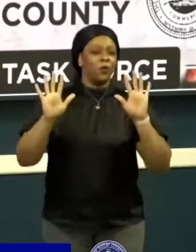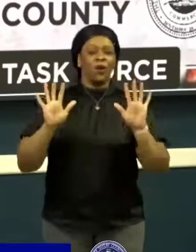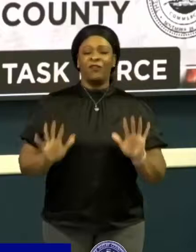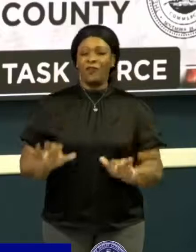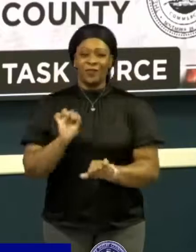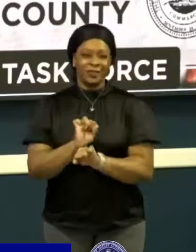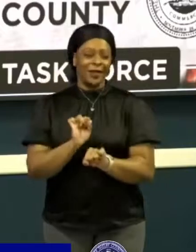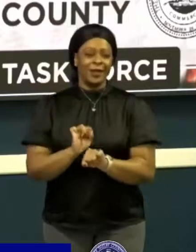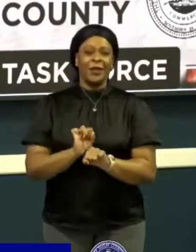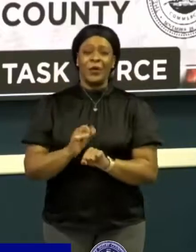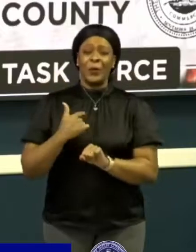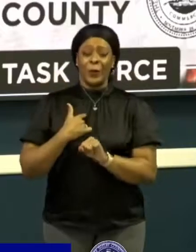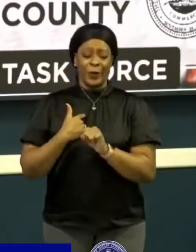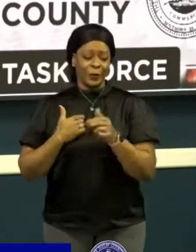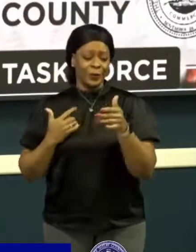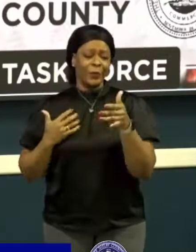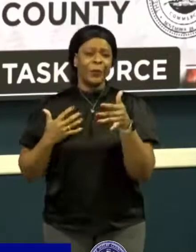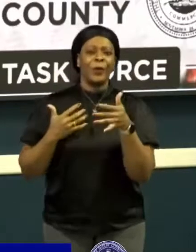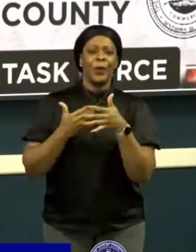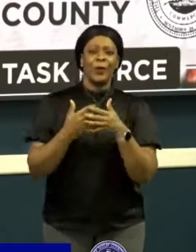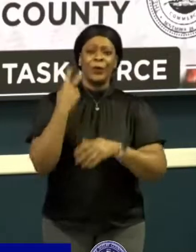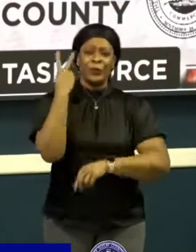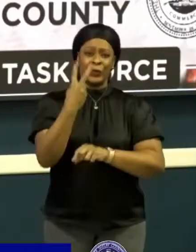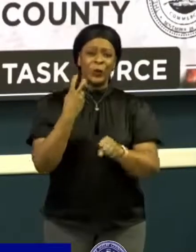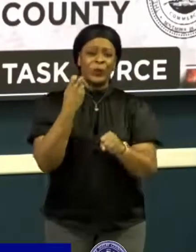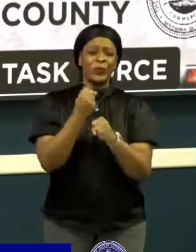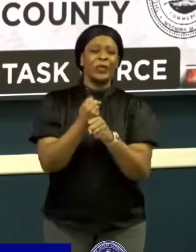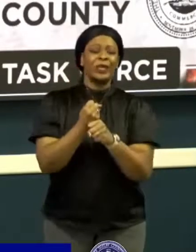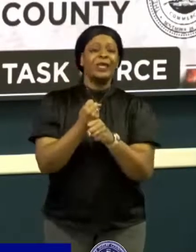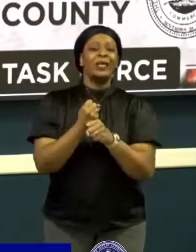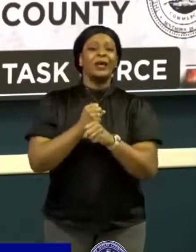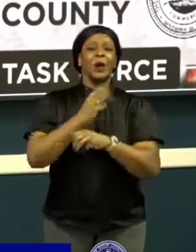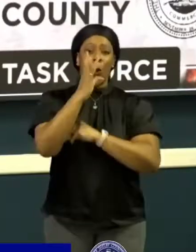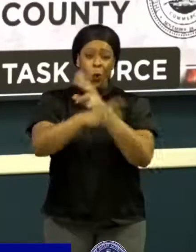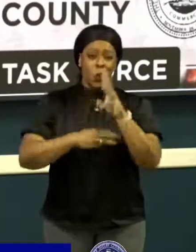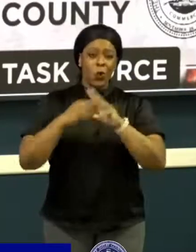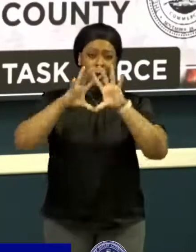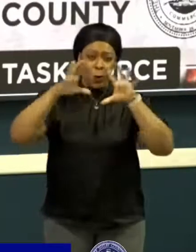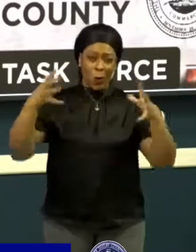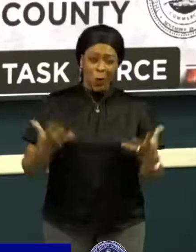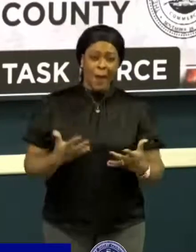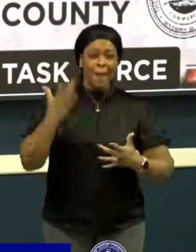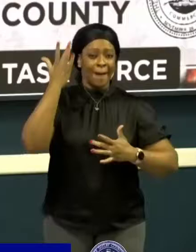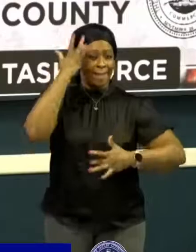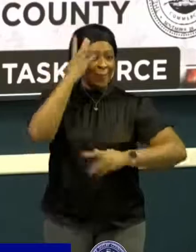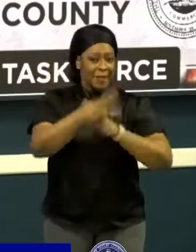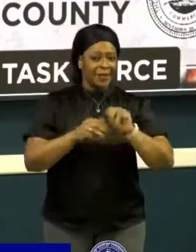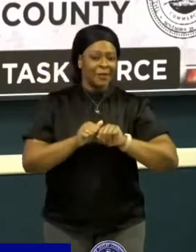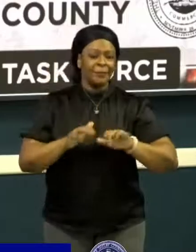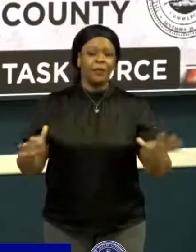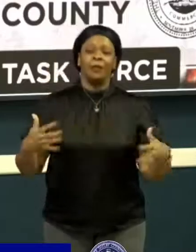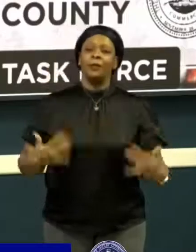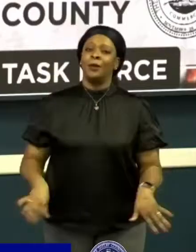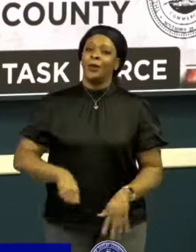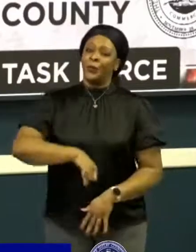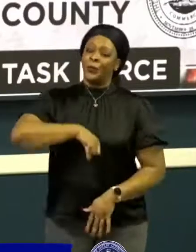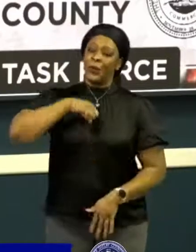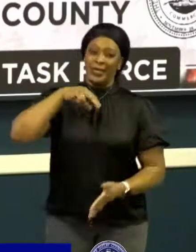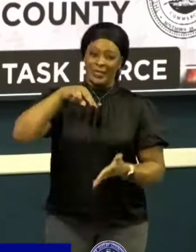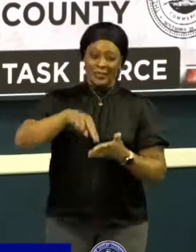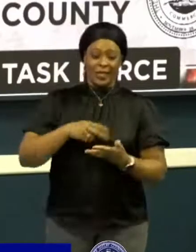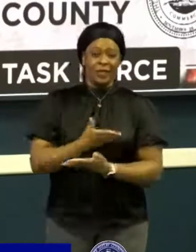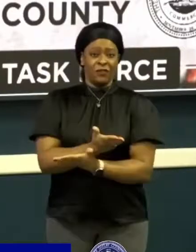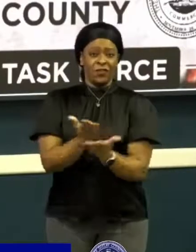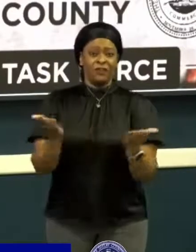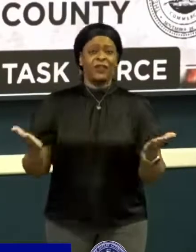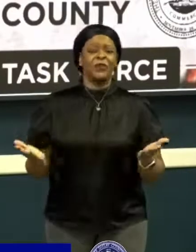job. We are closing in on 2 years of a global pandemic, and I couldn't be prouder to be standing in front